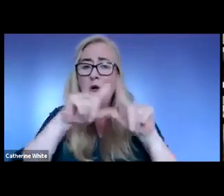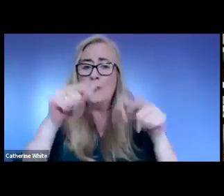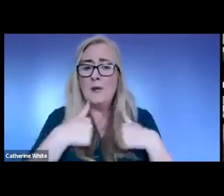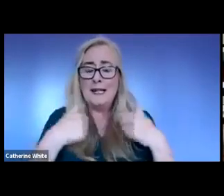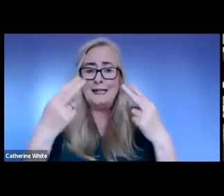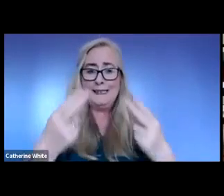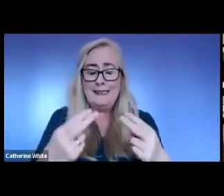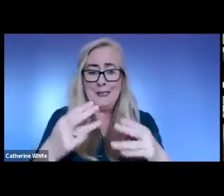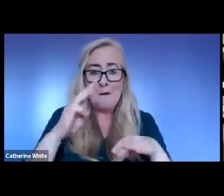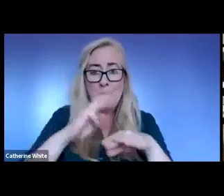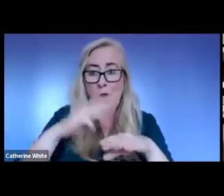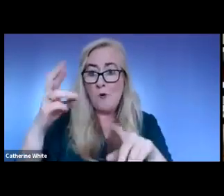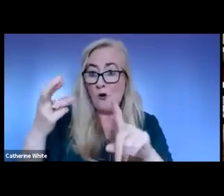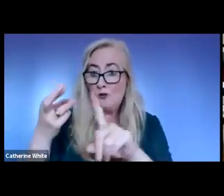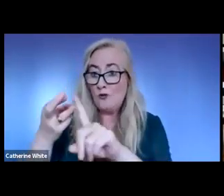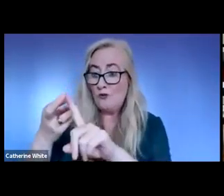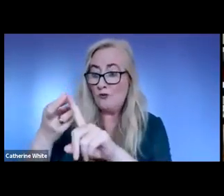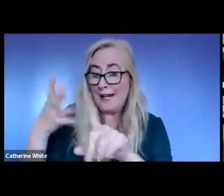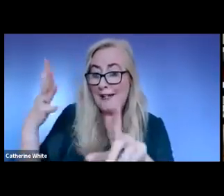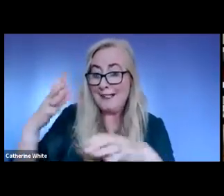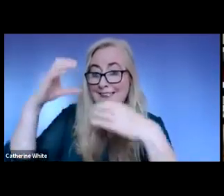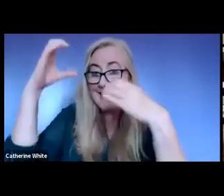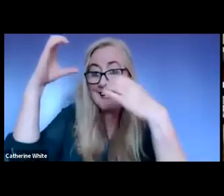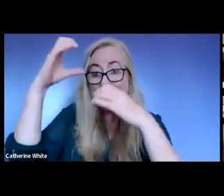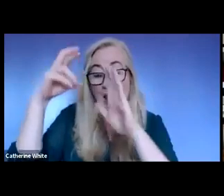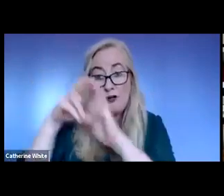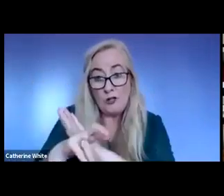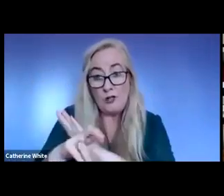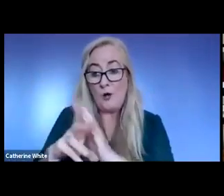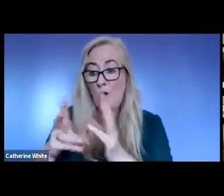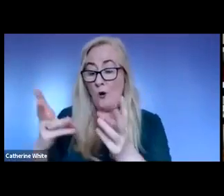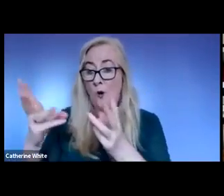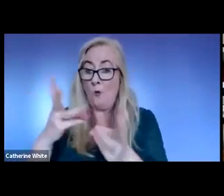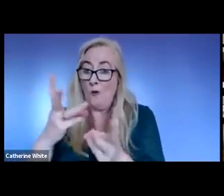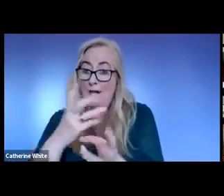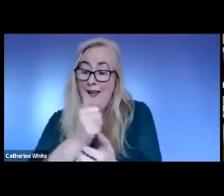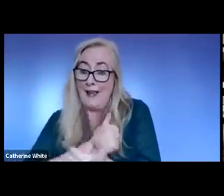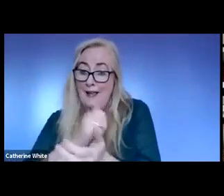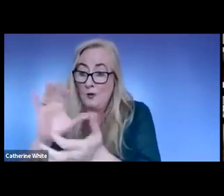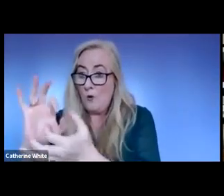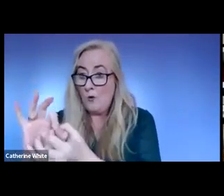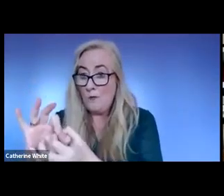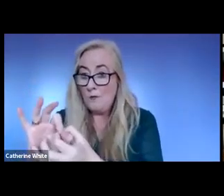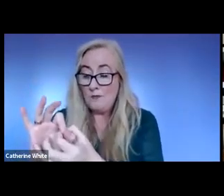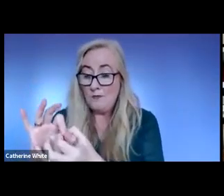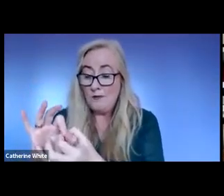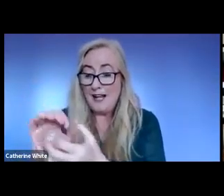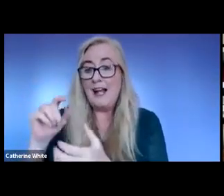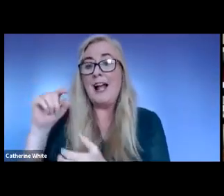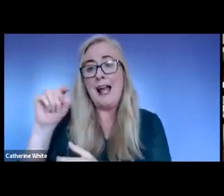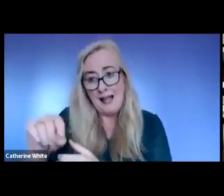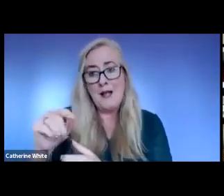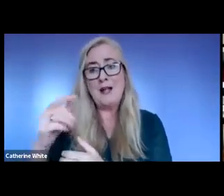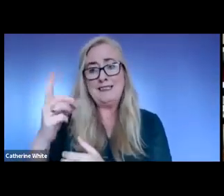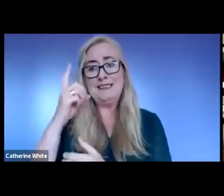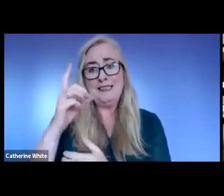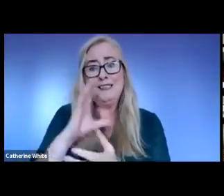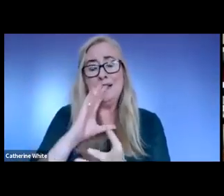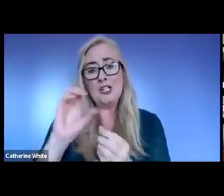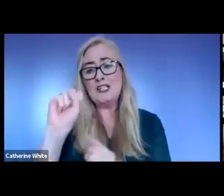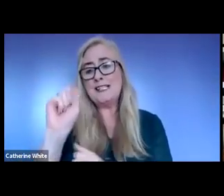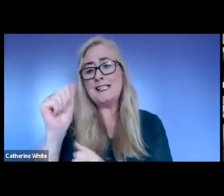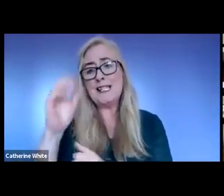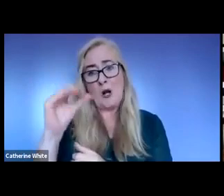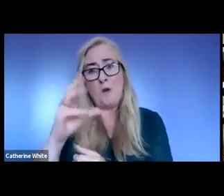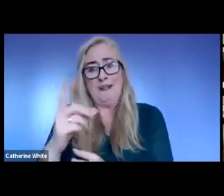greater recognition of the role of carers and working in the home. And Salome addressed that in her piece as well. And we